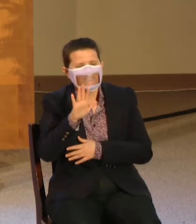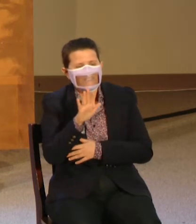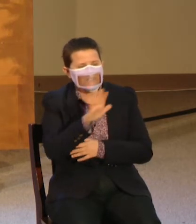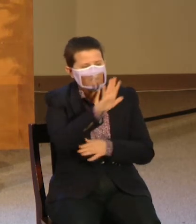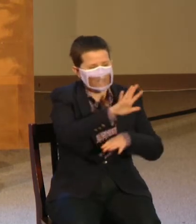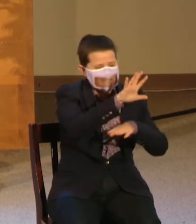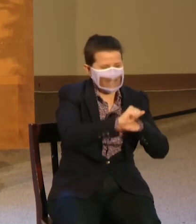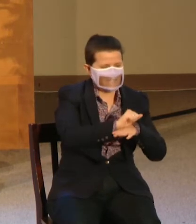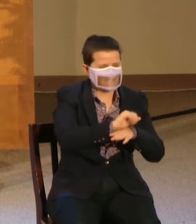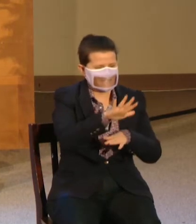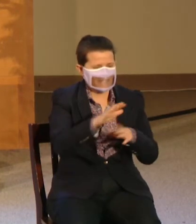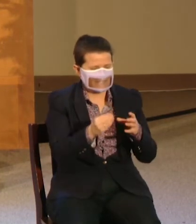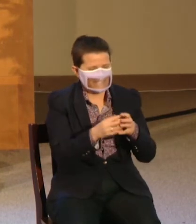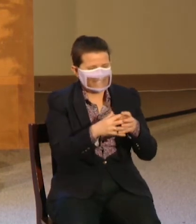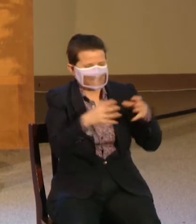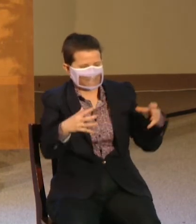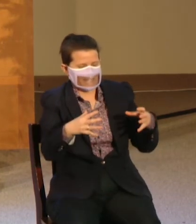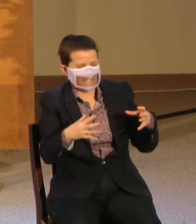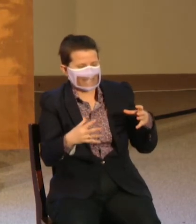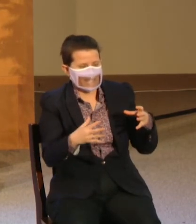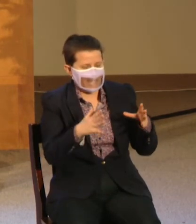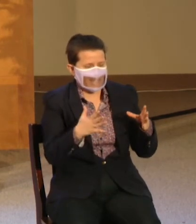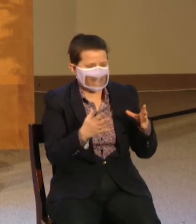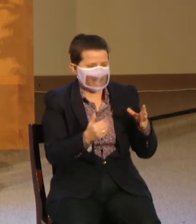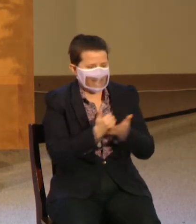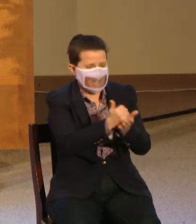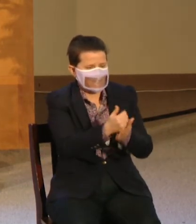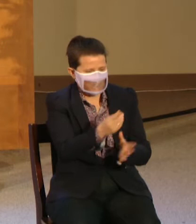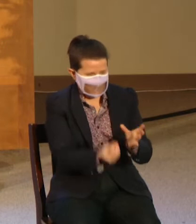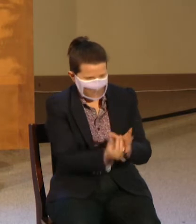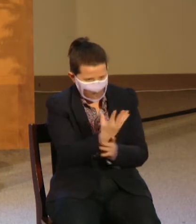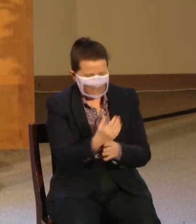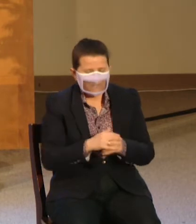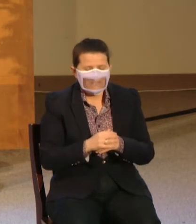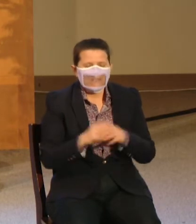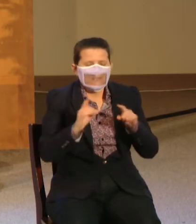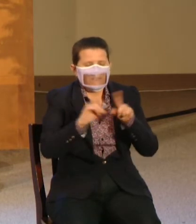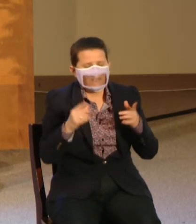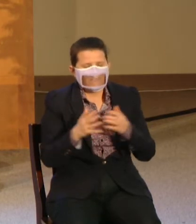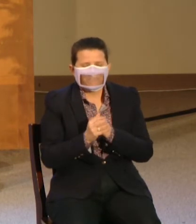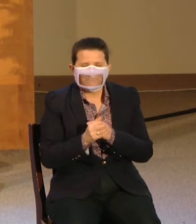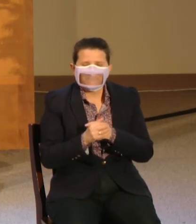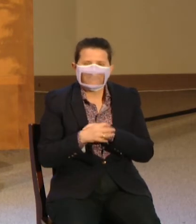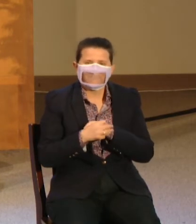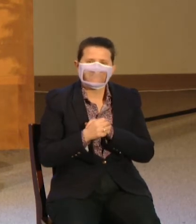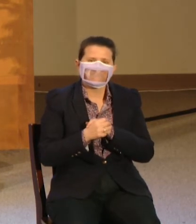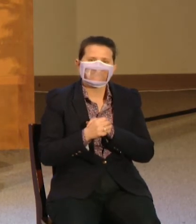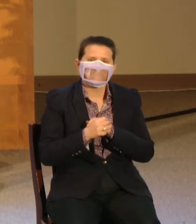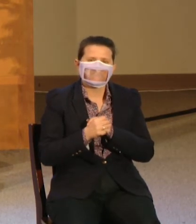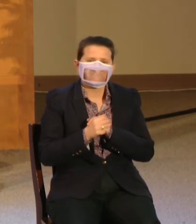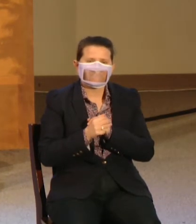growth. Now, Kyle, who's the author of the book, talks about how he used to be a stand-up comedian. And he said he could still do